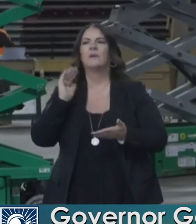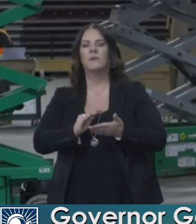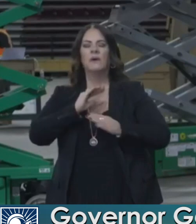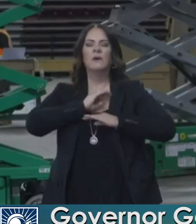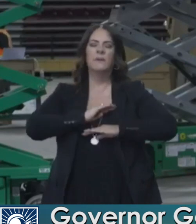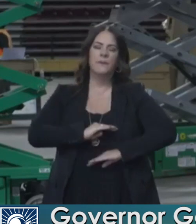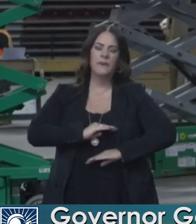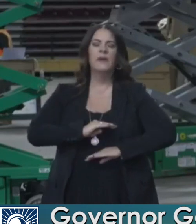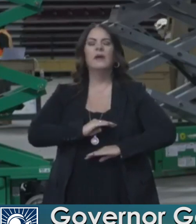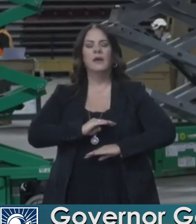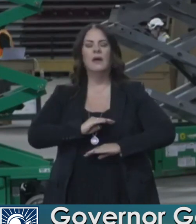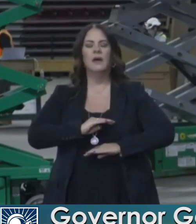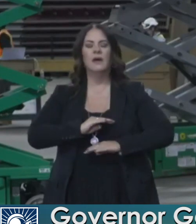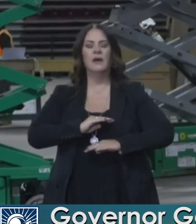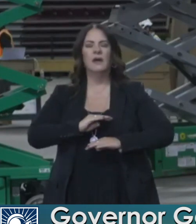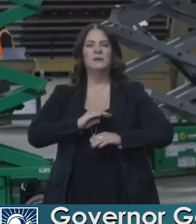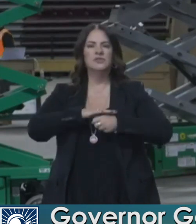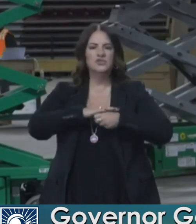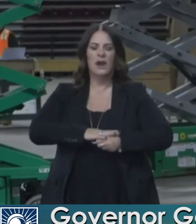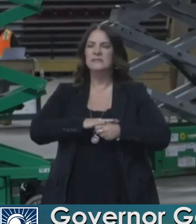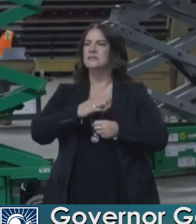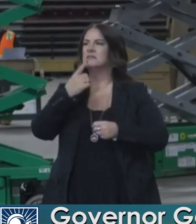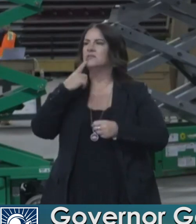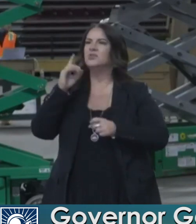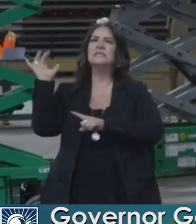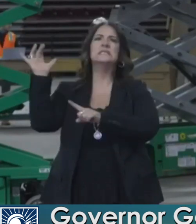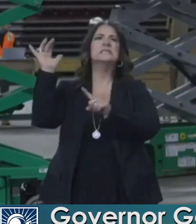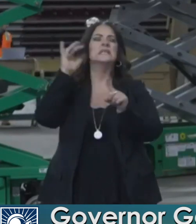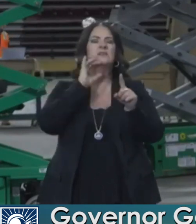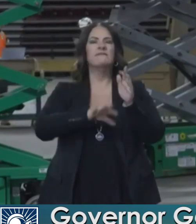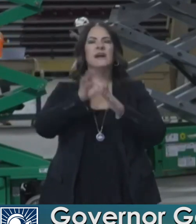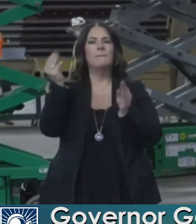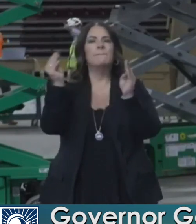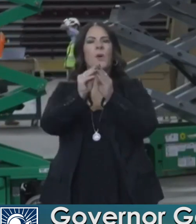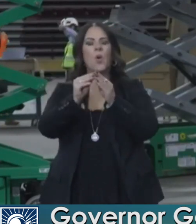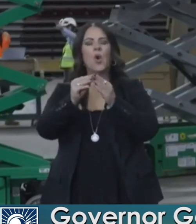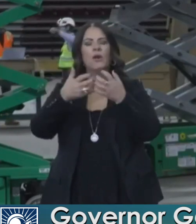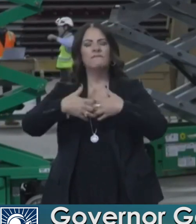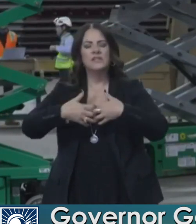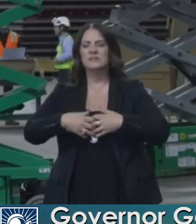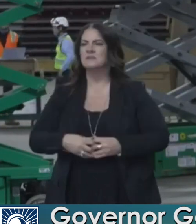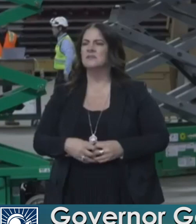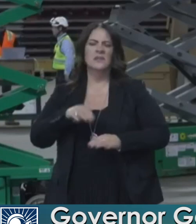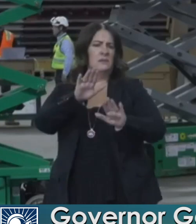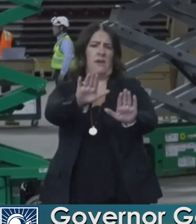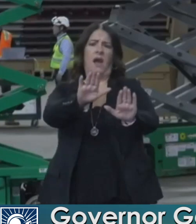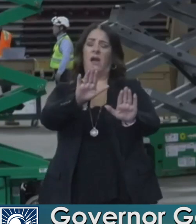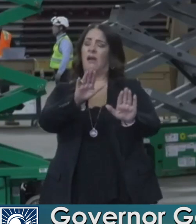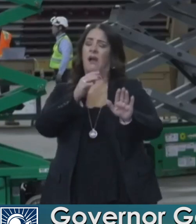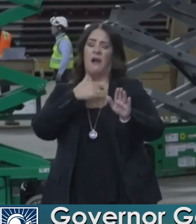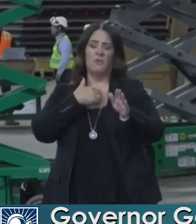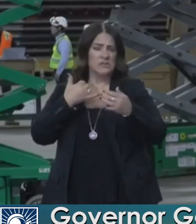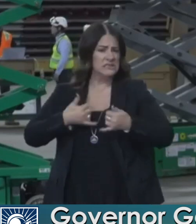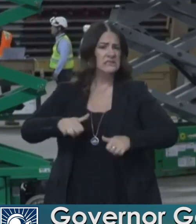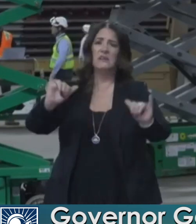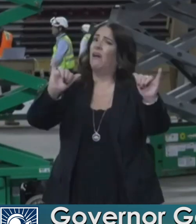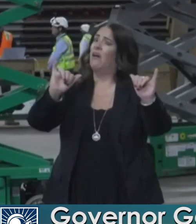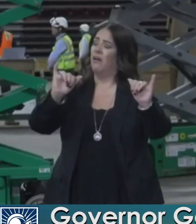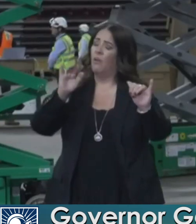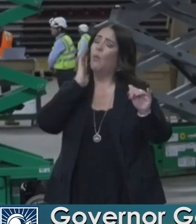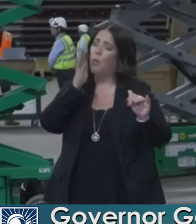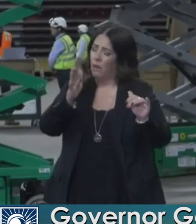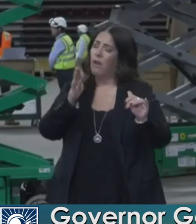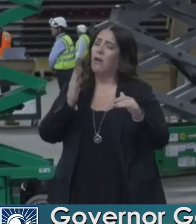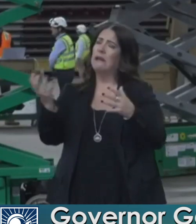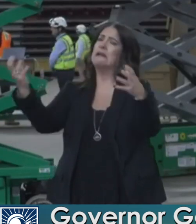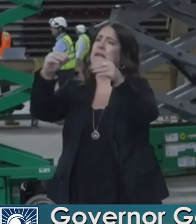state's effort to procure additional ventilators. Make no mistake, though, we are full force going around the world to